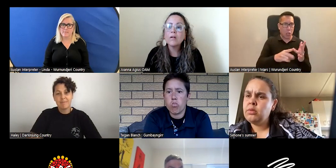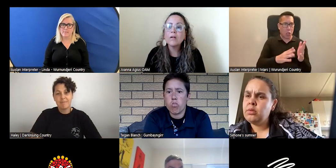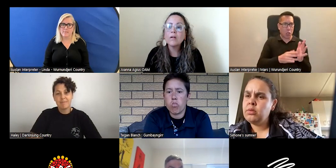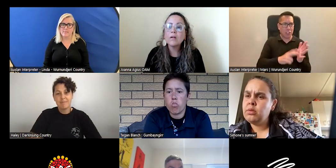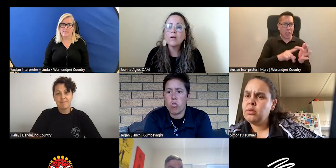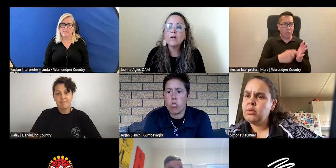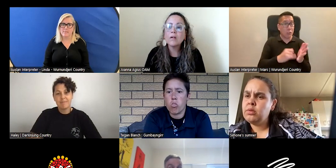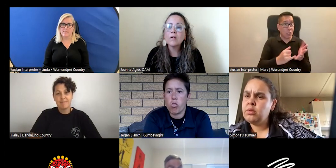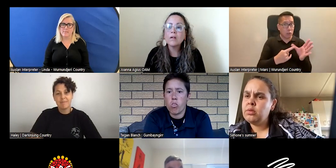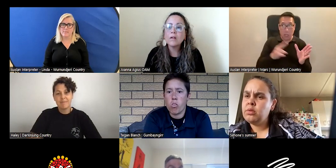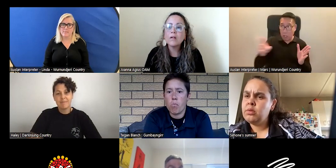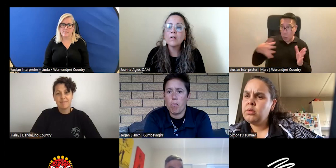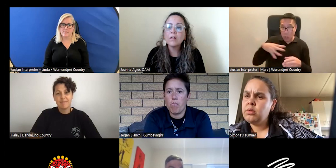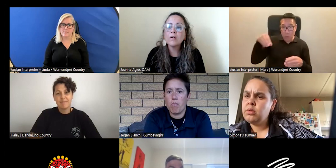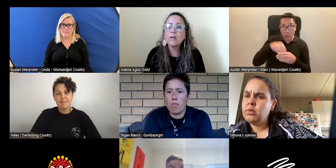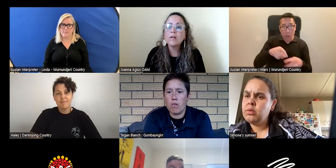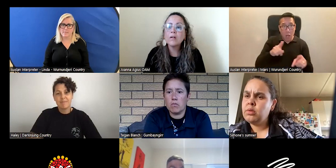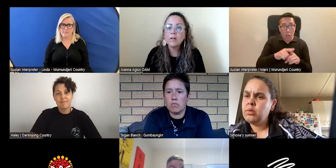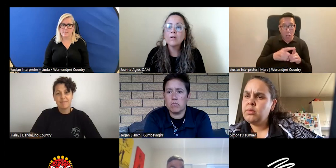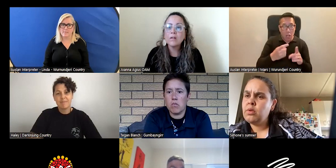National Referendum Working Group.